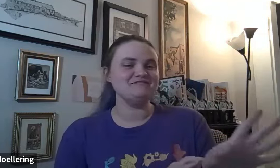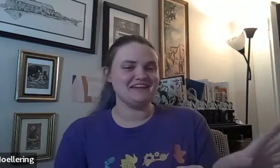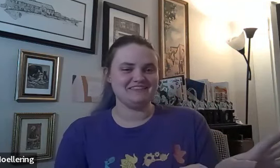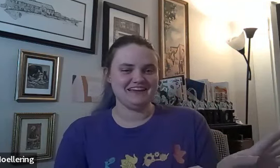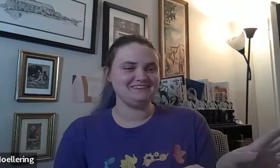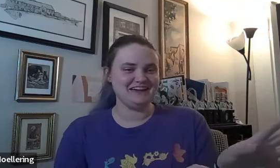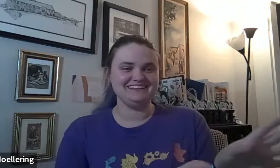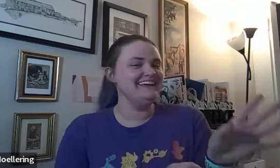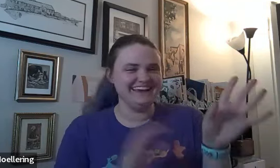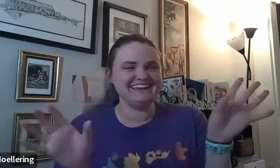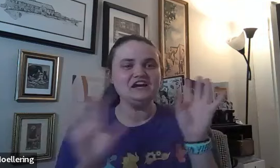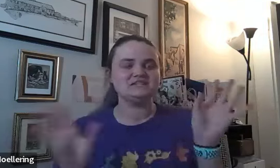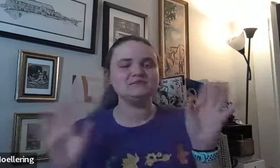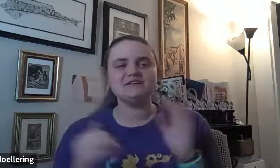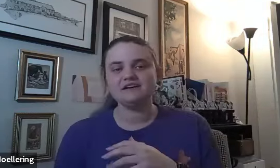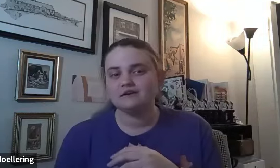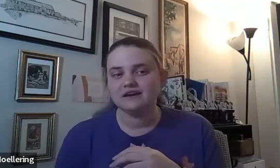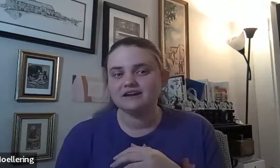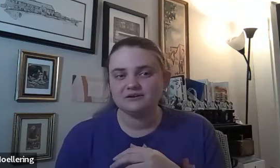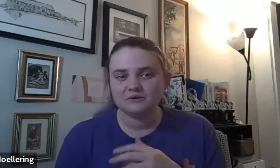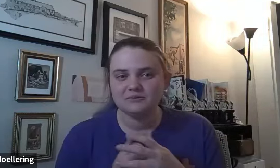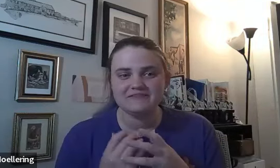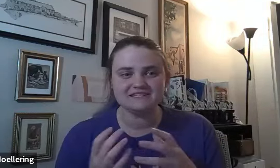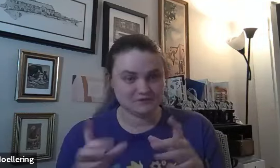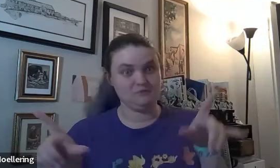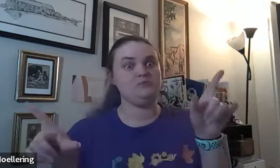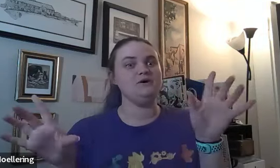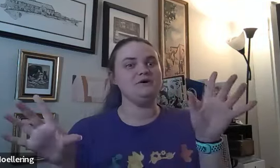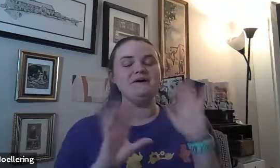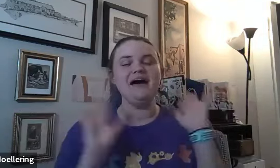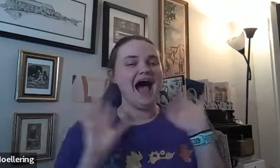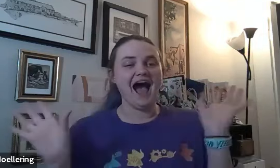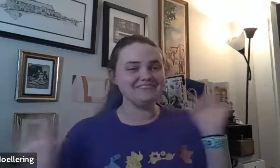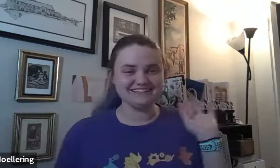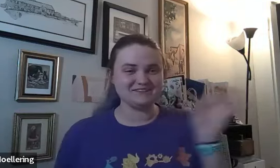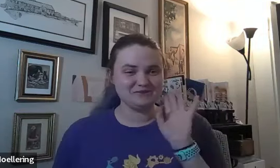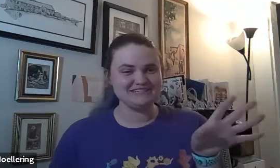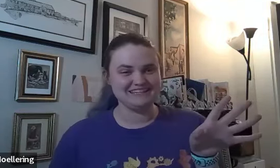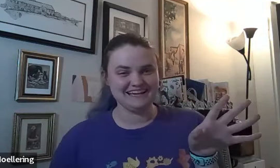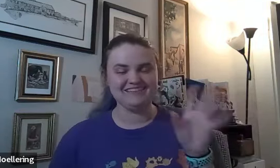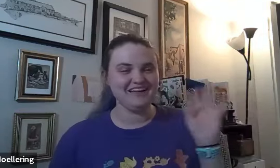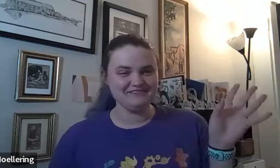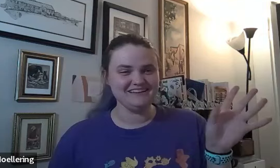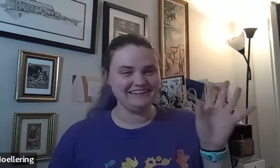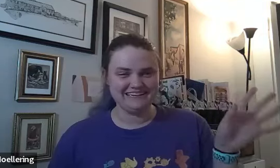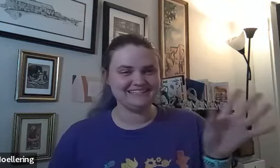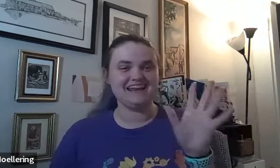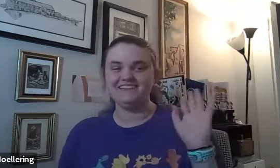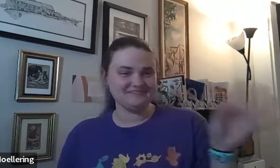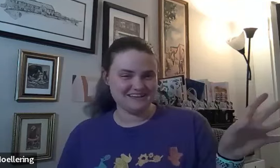saying that. Okay, like some of you are like, okay, cool, and then some are like, whoa. I think it's the coolest thing. I love telling kids that. I love telling